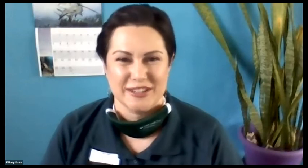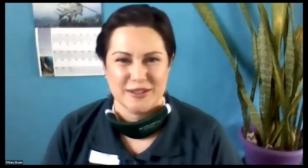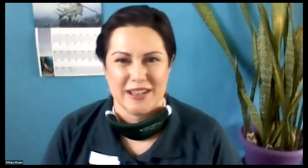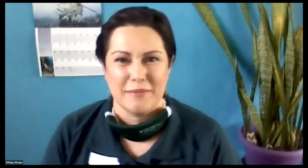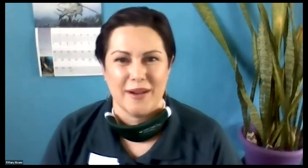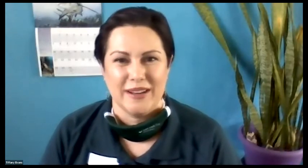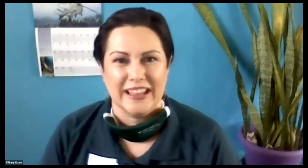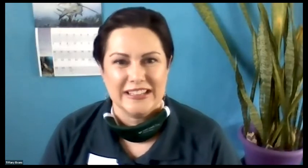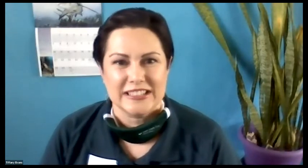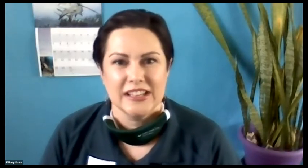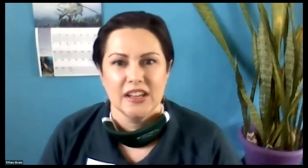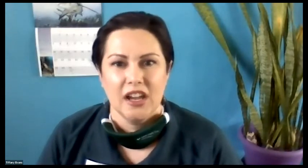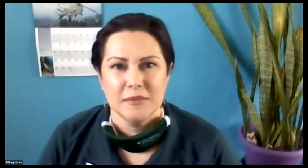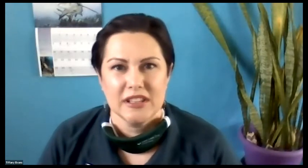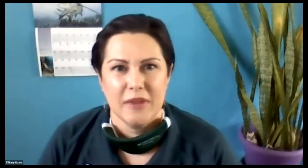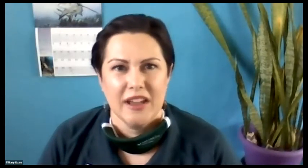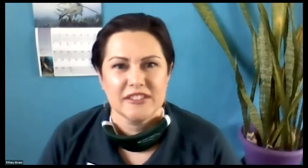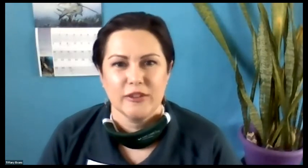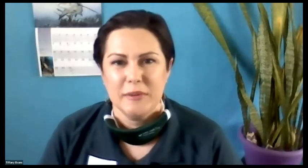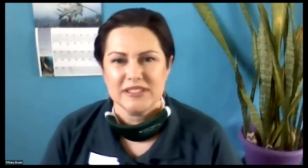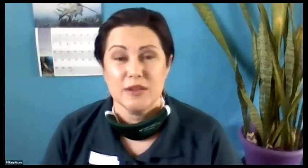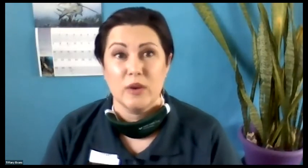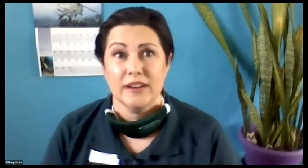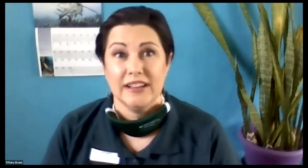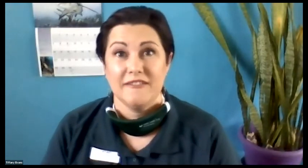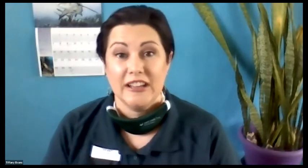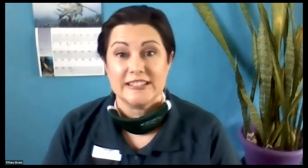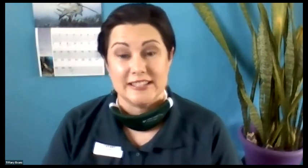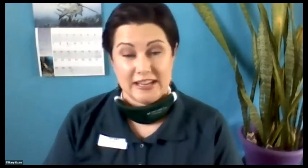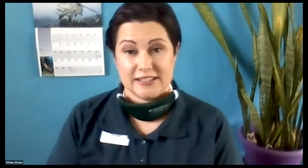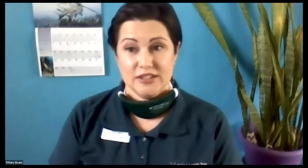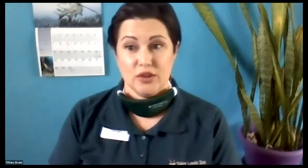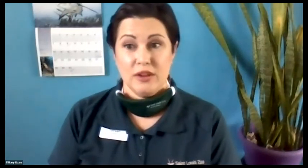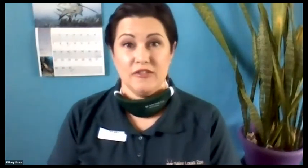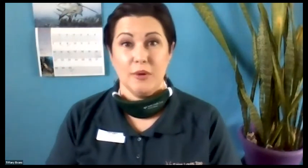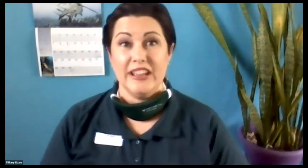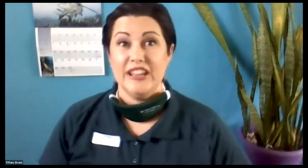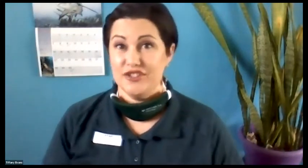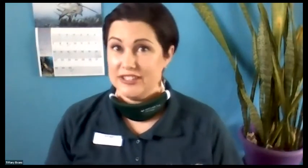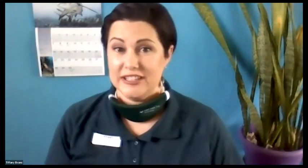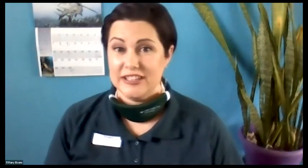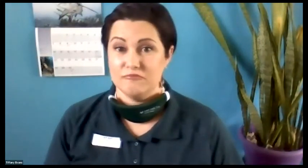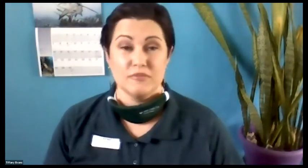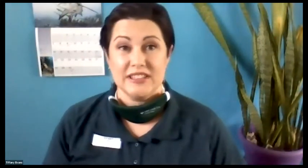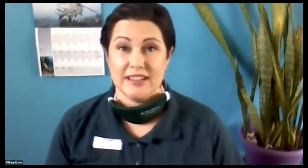up online. I have several people saying, where can I find snakes? So if you are interested in seeking out